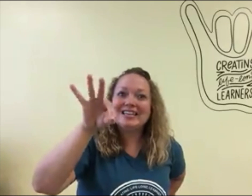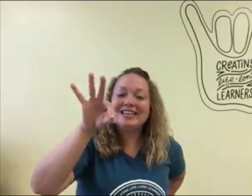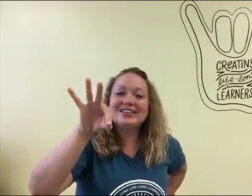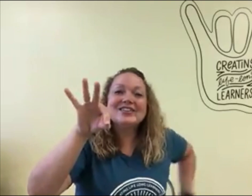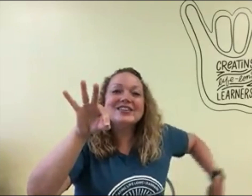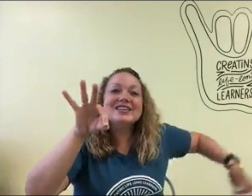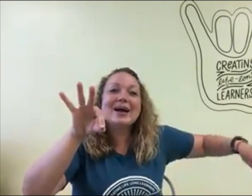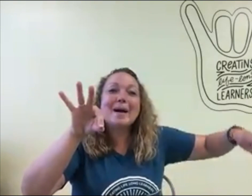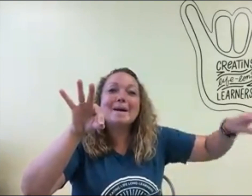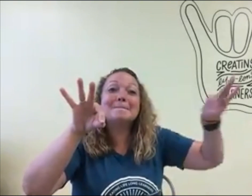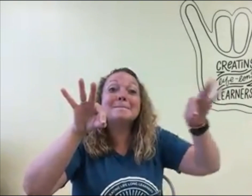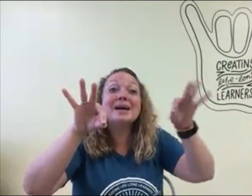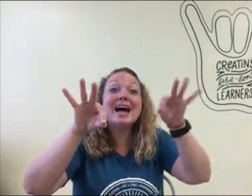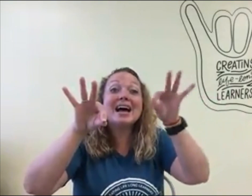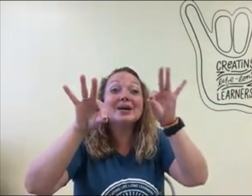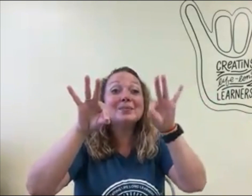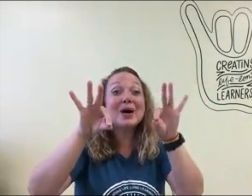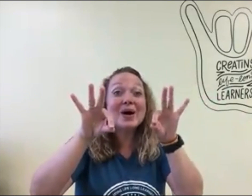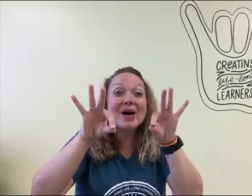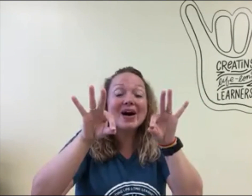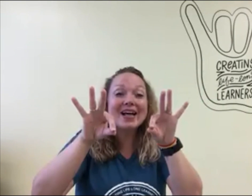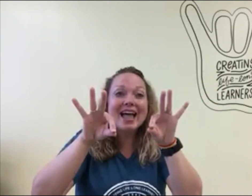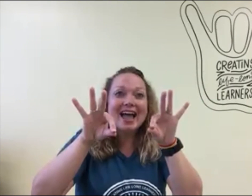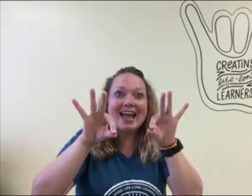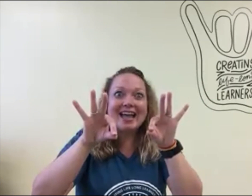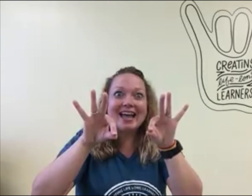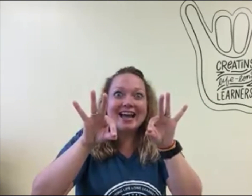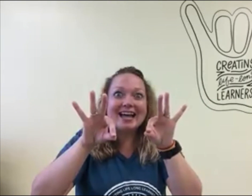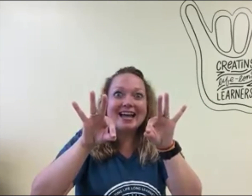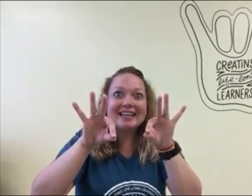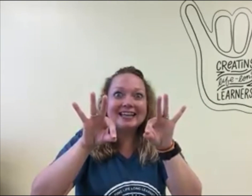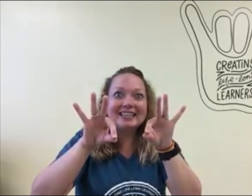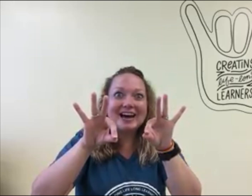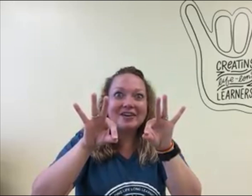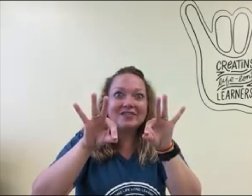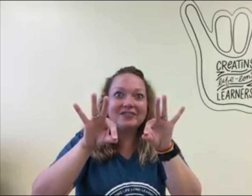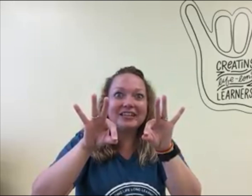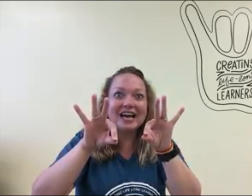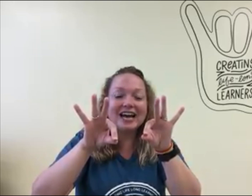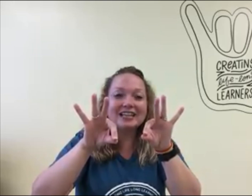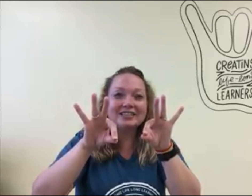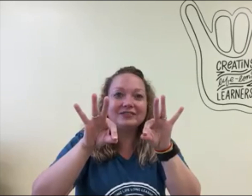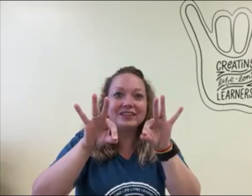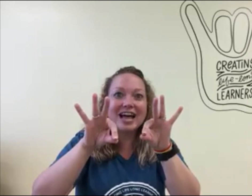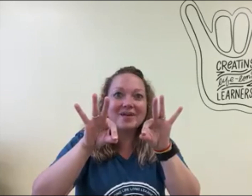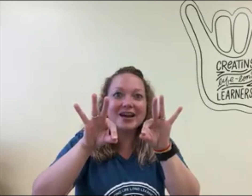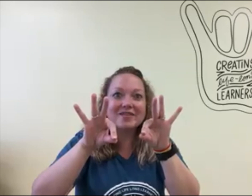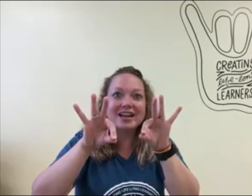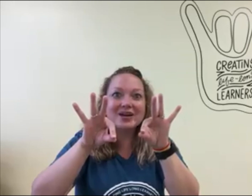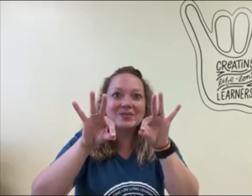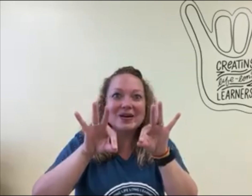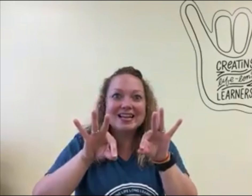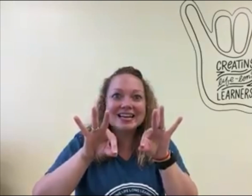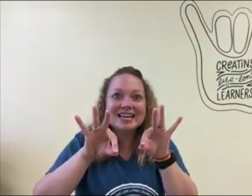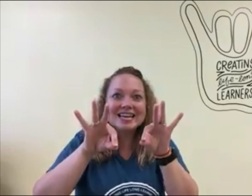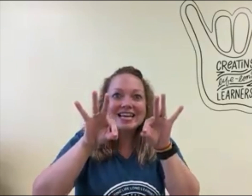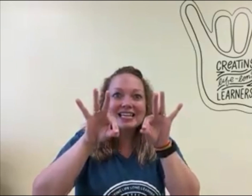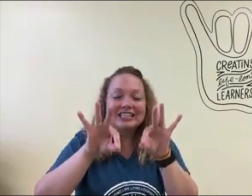come back, Paul. And let's have our flies fly away. Ready? One, two,